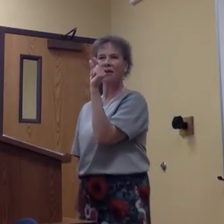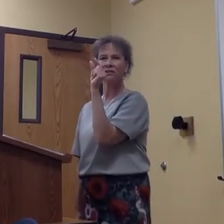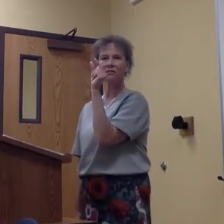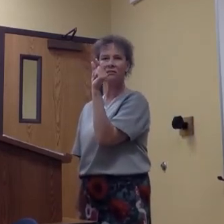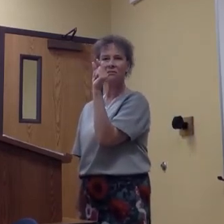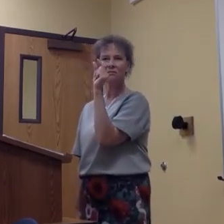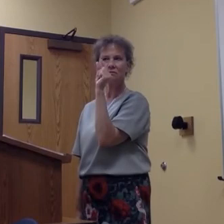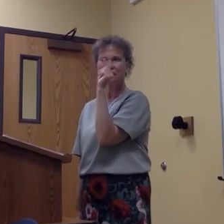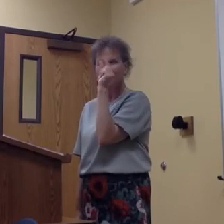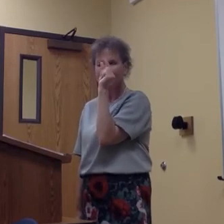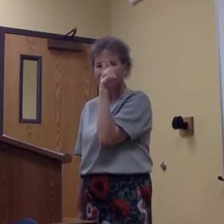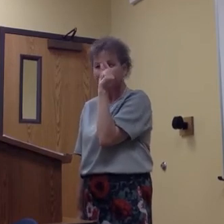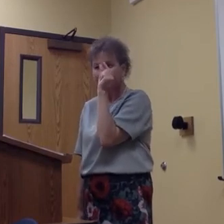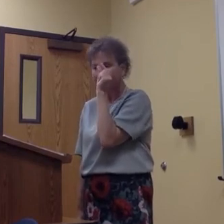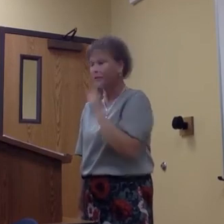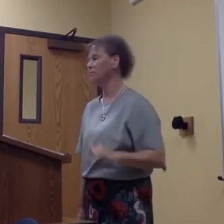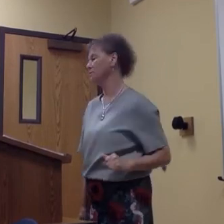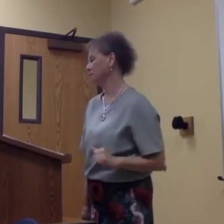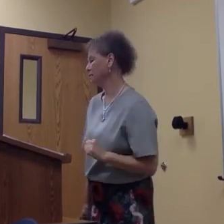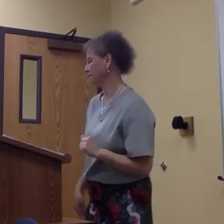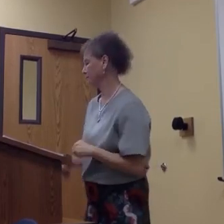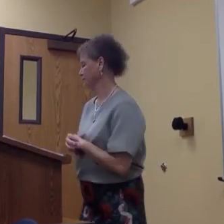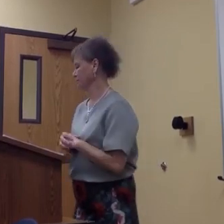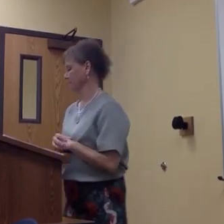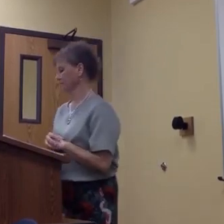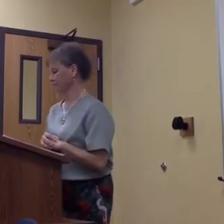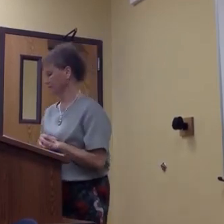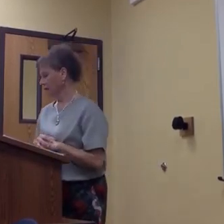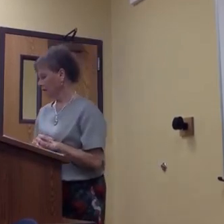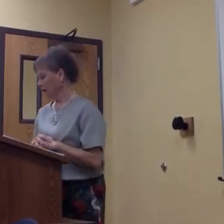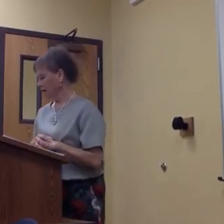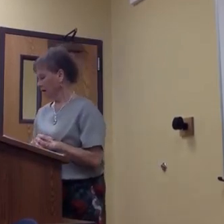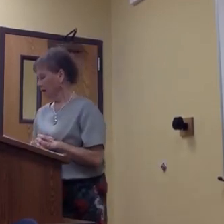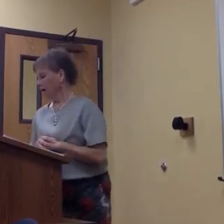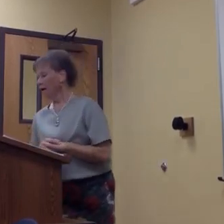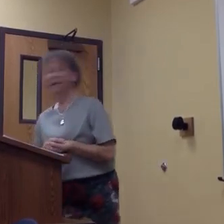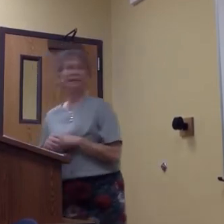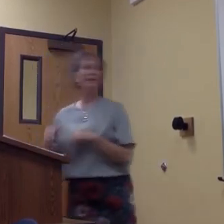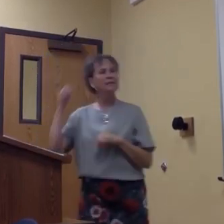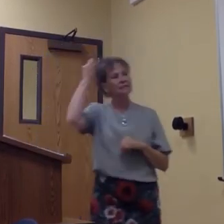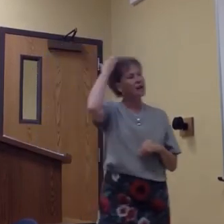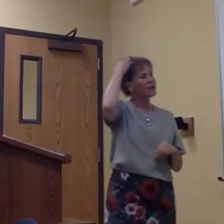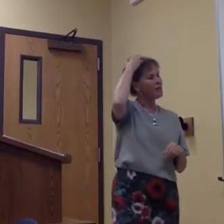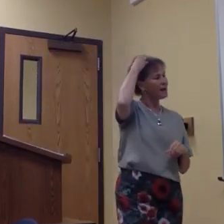house. It's that little. All right, then he's talking about